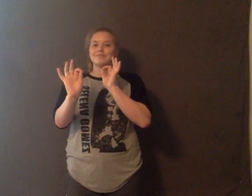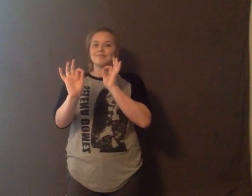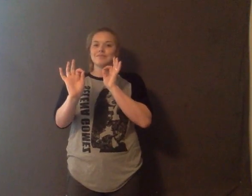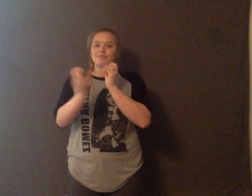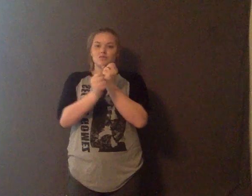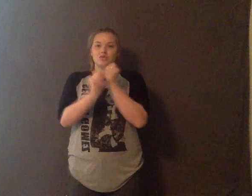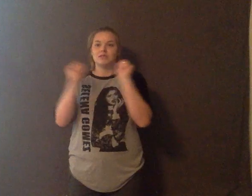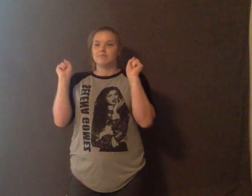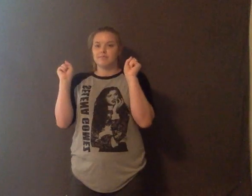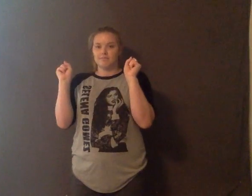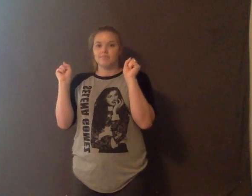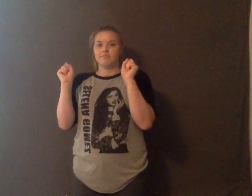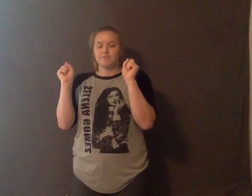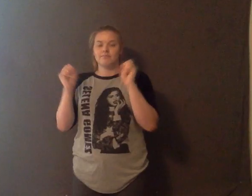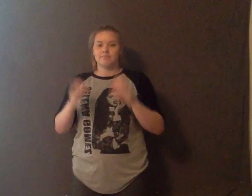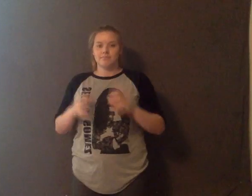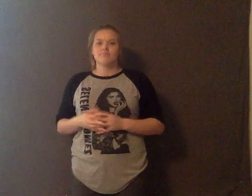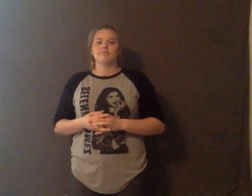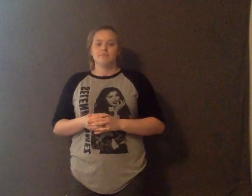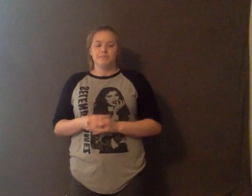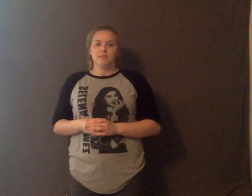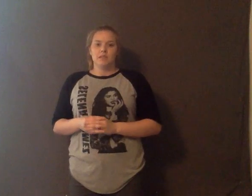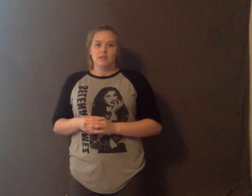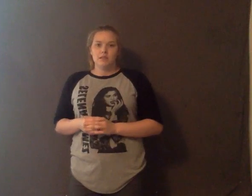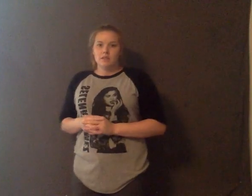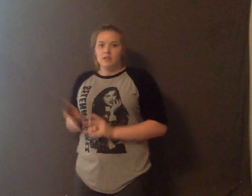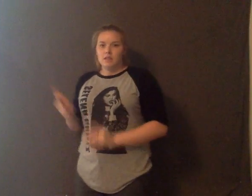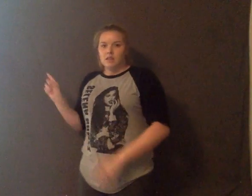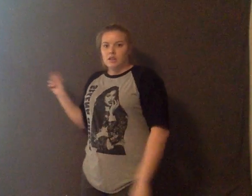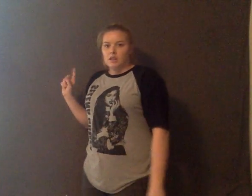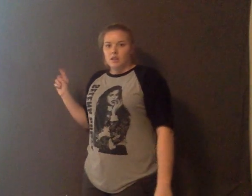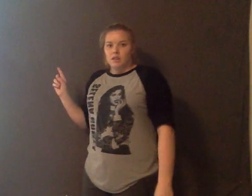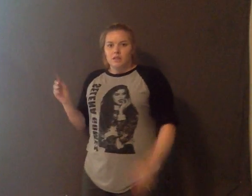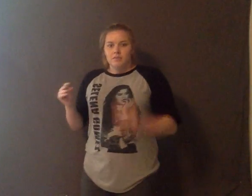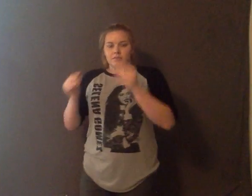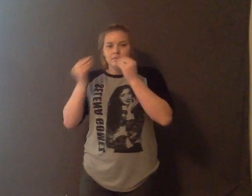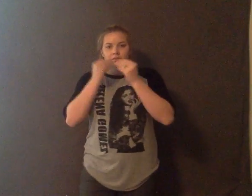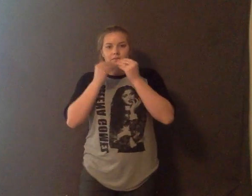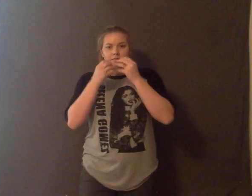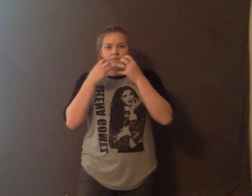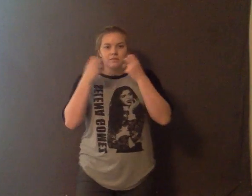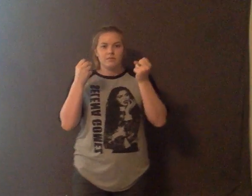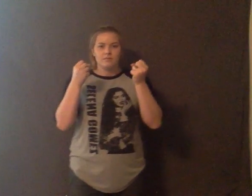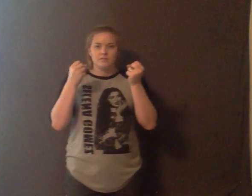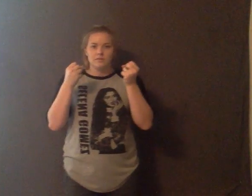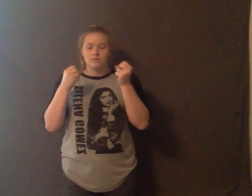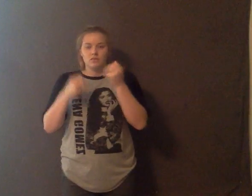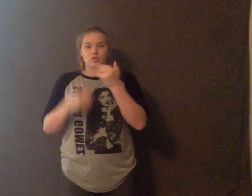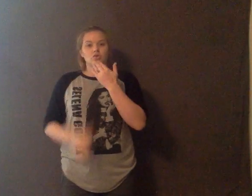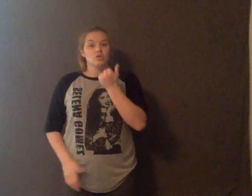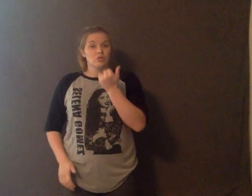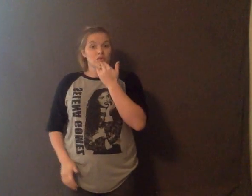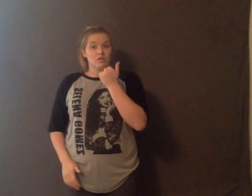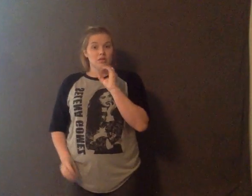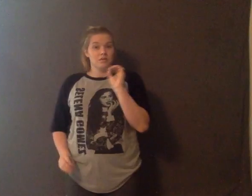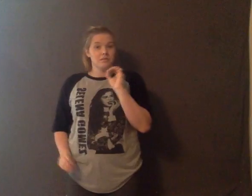that. This was tough to believe. Couldn't this all just be from eating healthier though, like no sugar? Turns out Dr. Walter Kempner from Duke